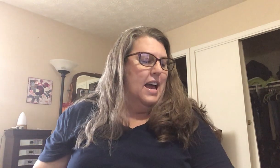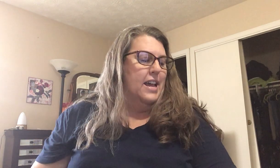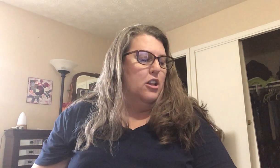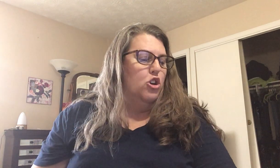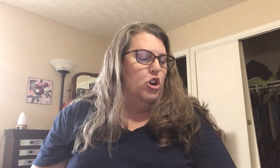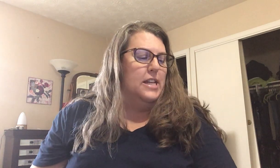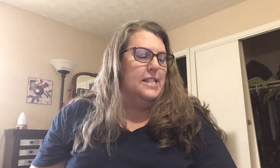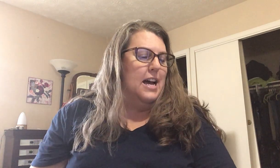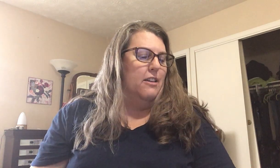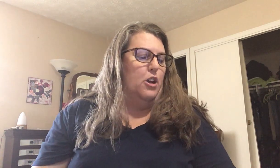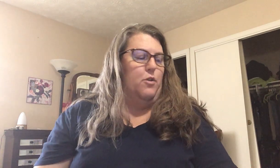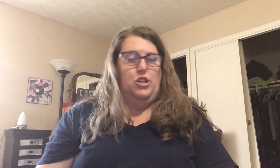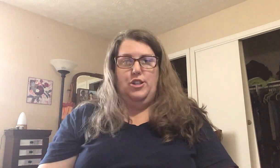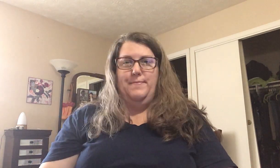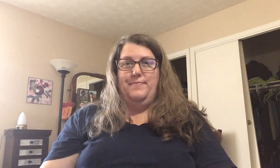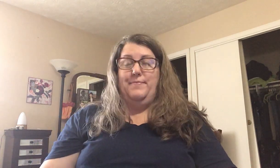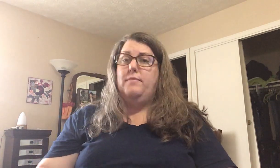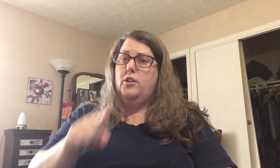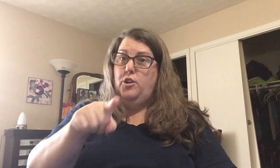like learning sign language?